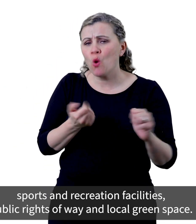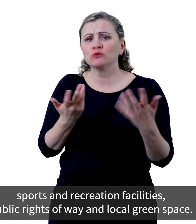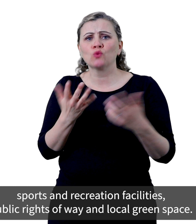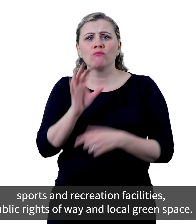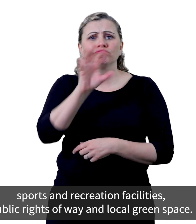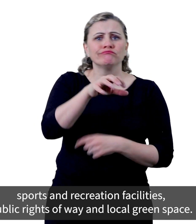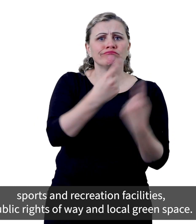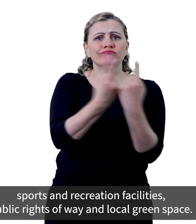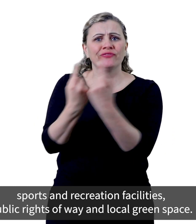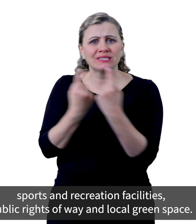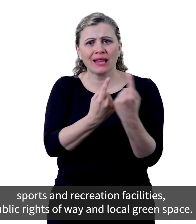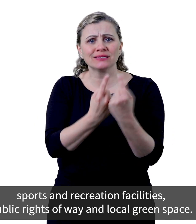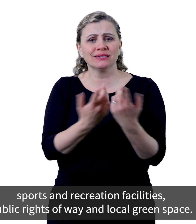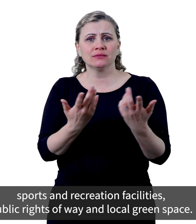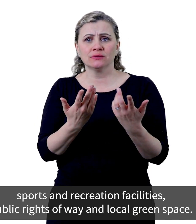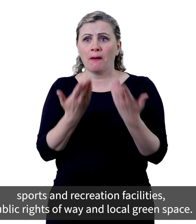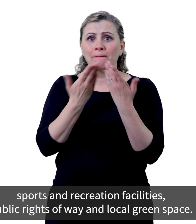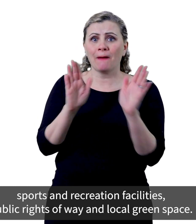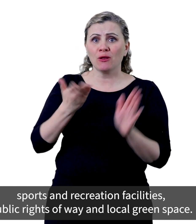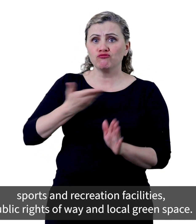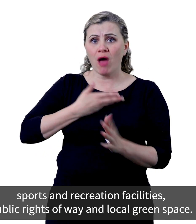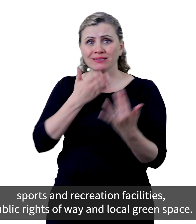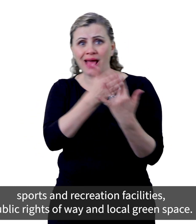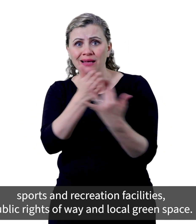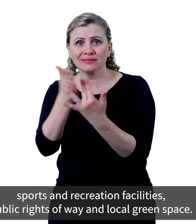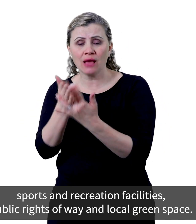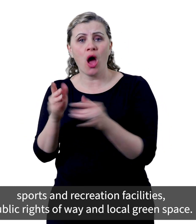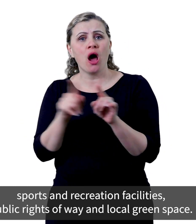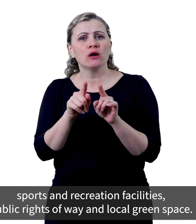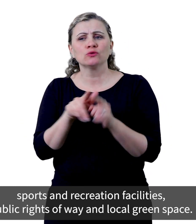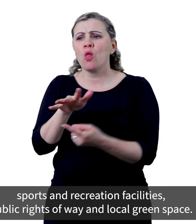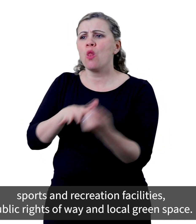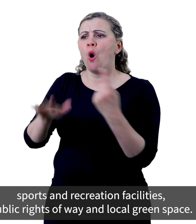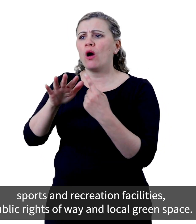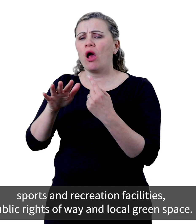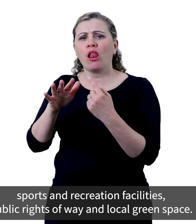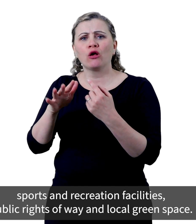sports and recreational facilities, public rights of way, and local green space.